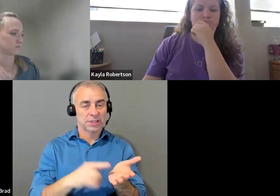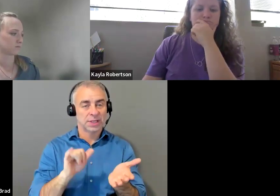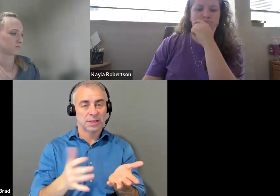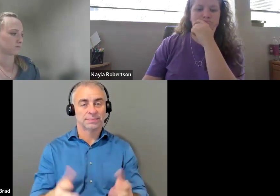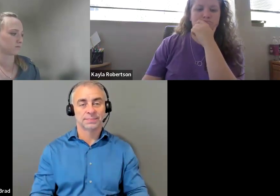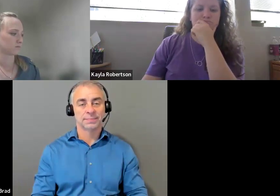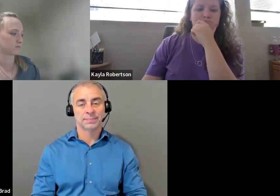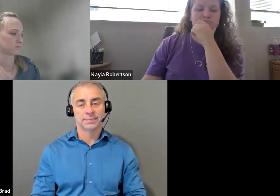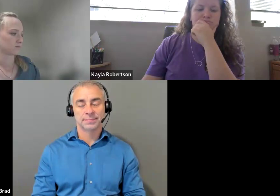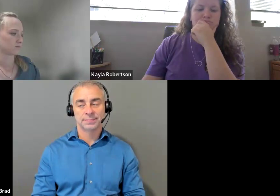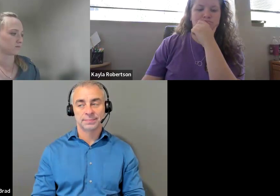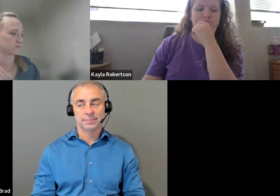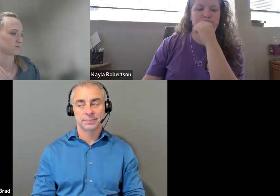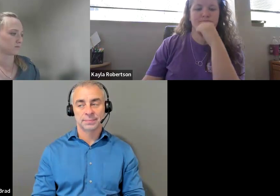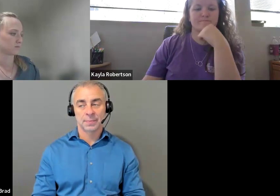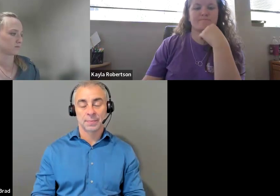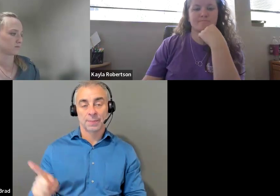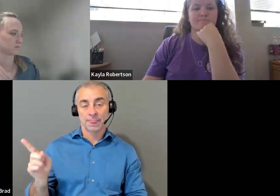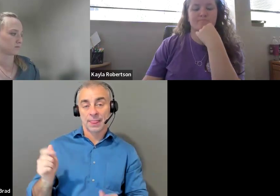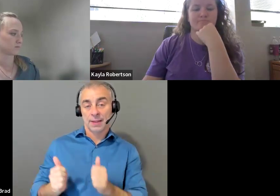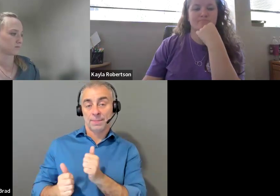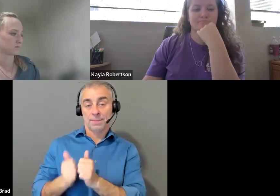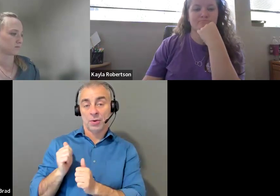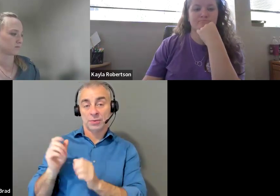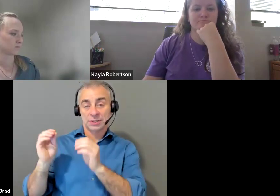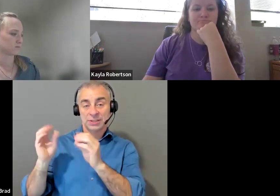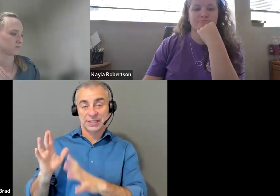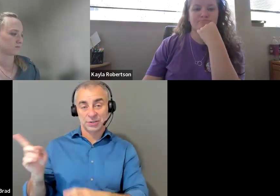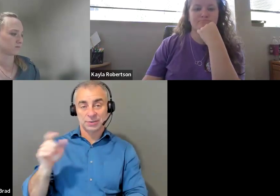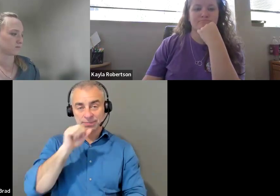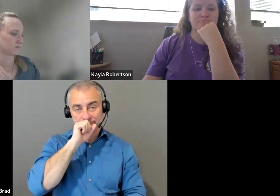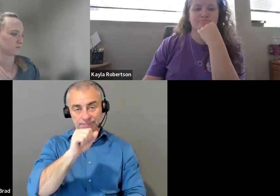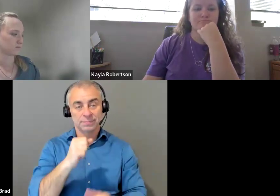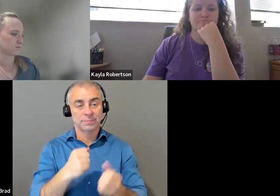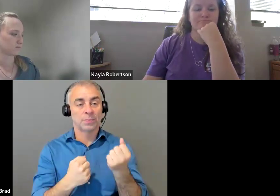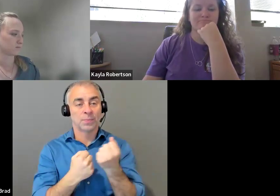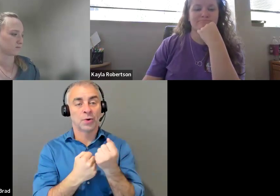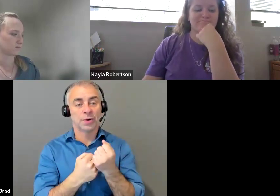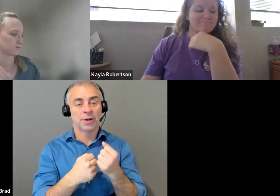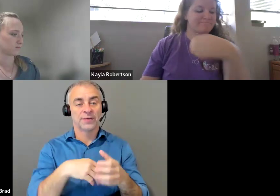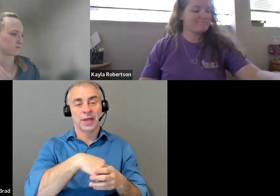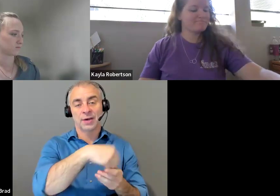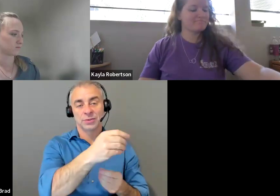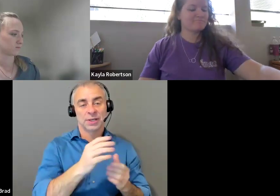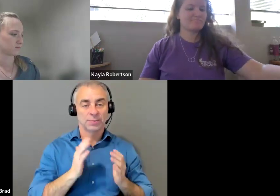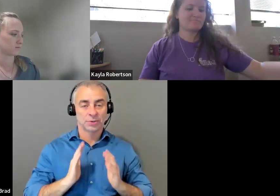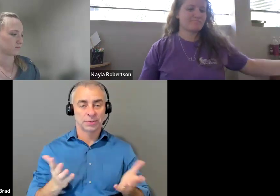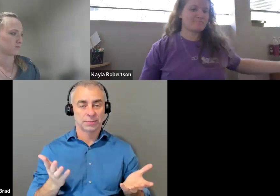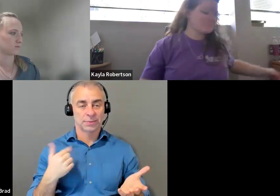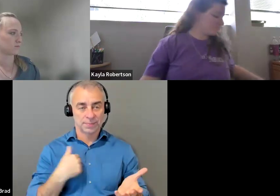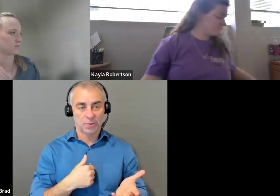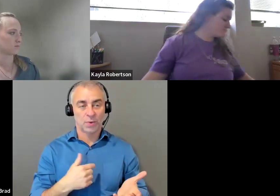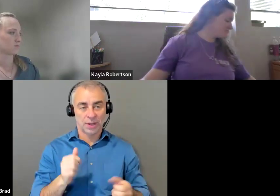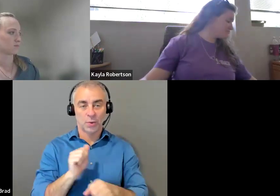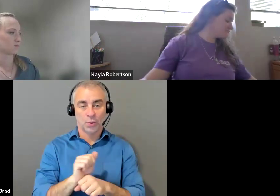At the request of most of the teachers, they really like the support of that additional outside person because we do work with a